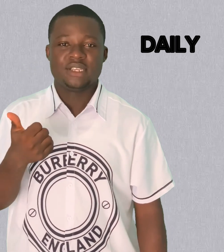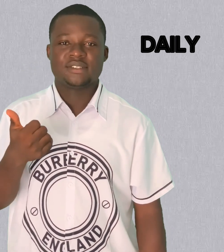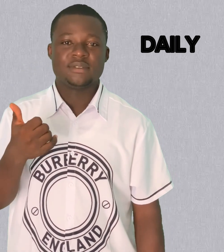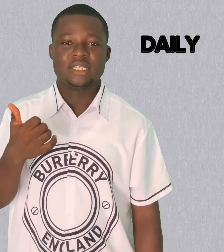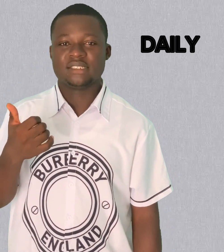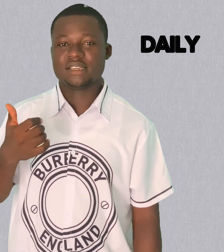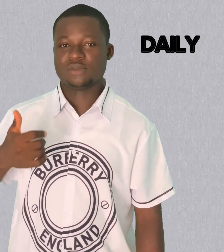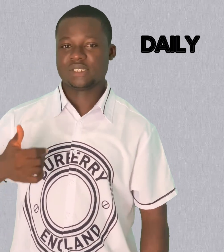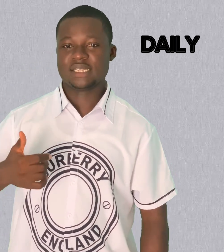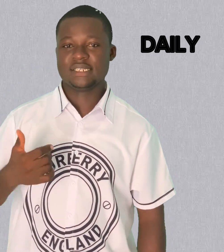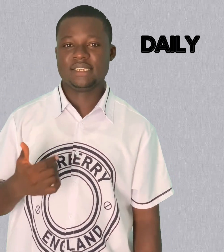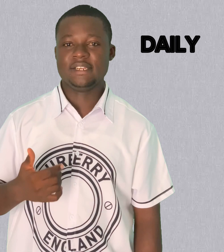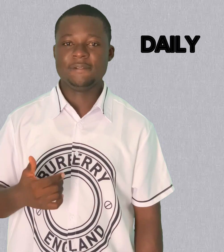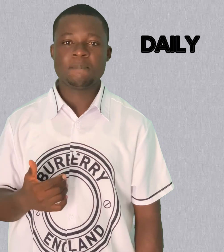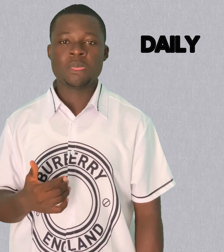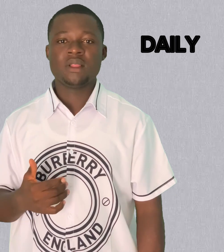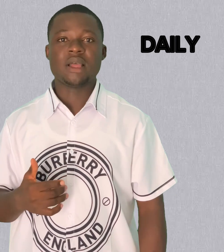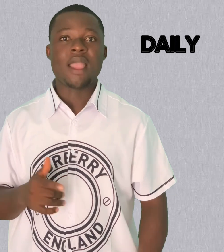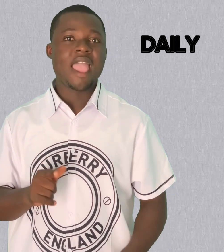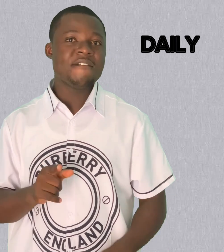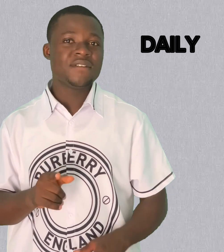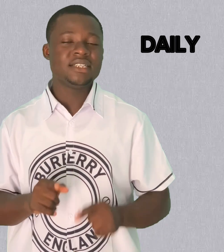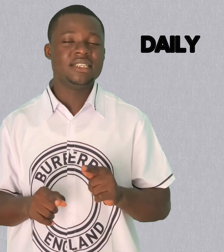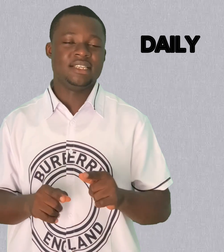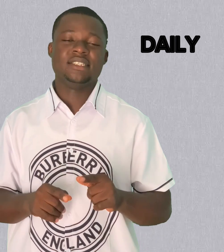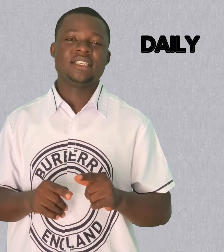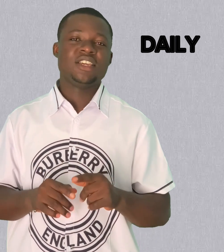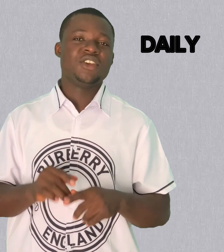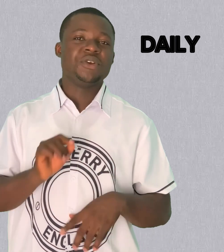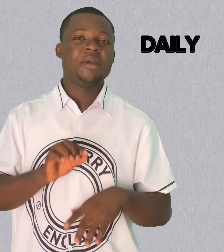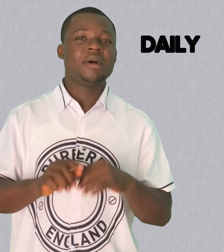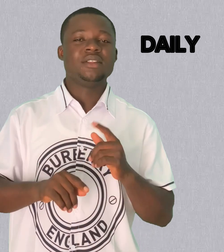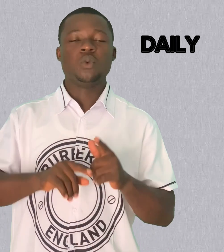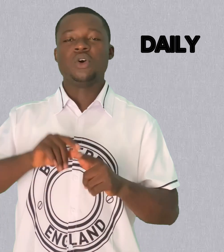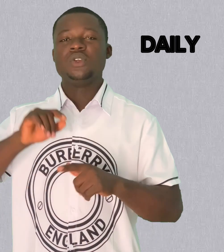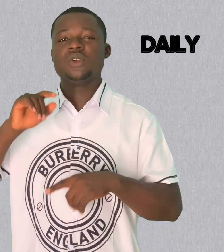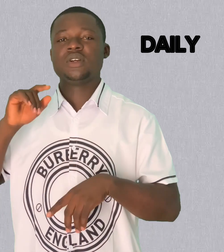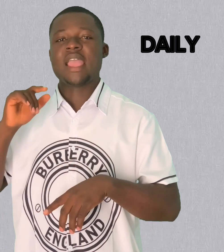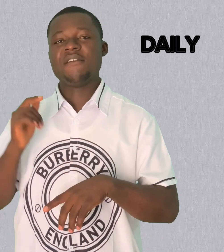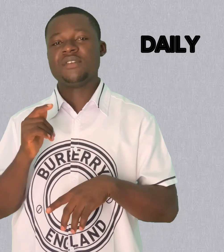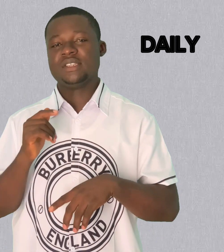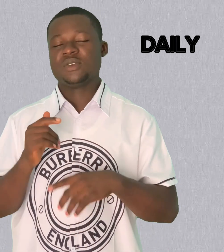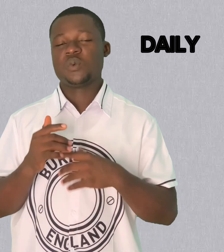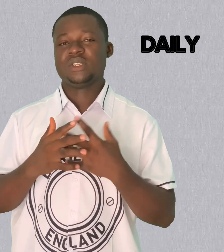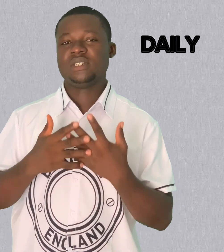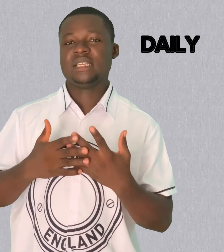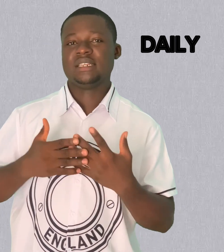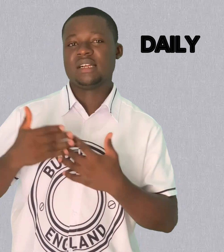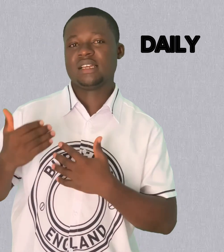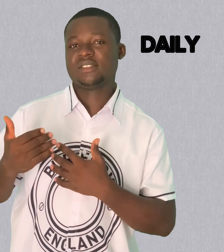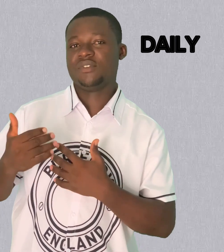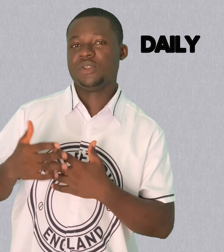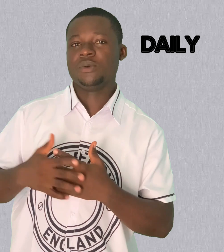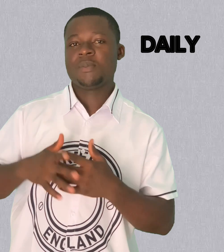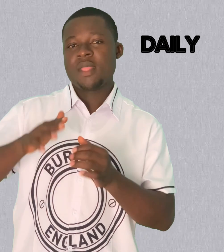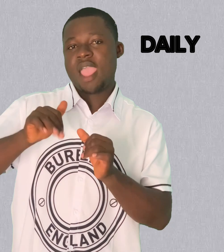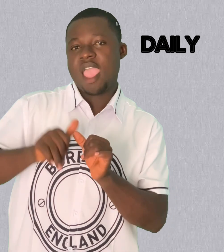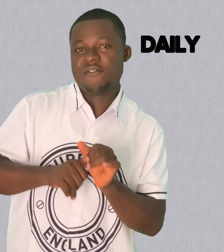Yes, that is how to sign daily. Now, every day. Remember the word every we treated in our last video. Every.